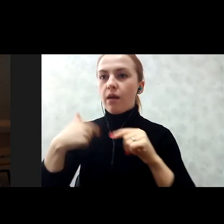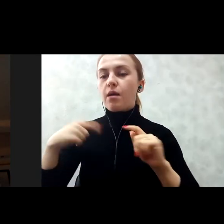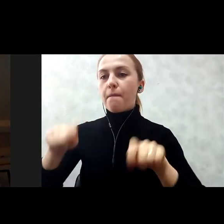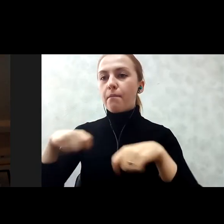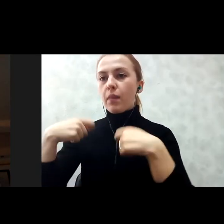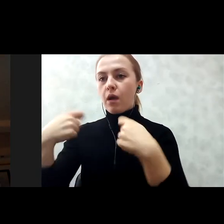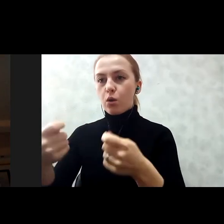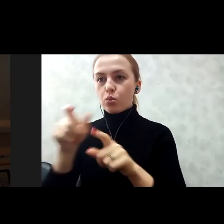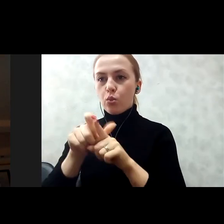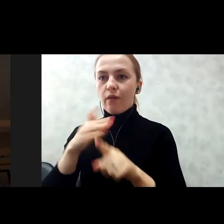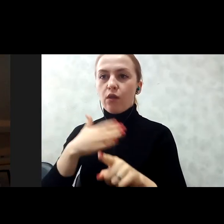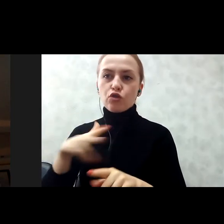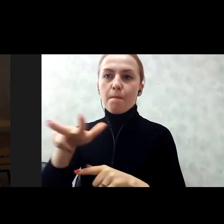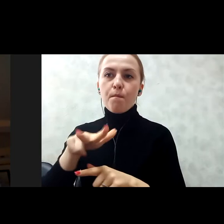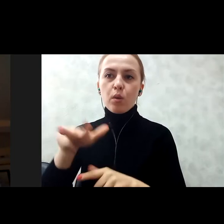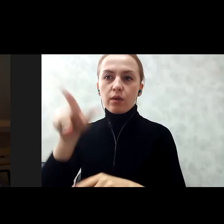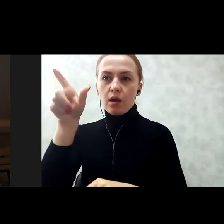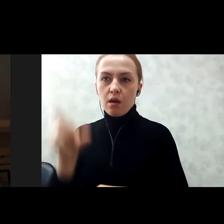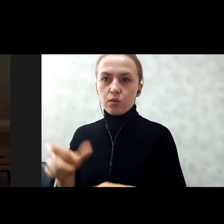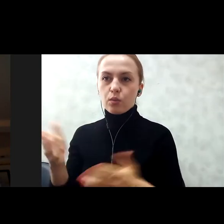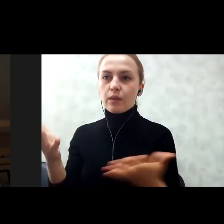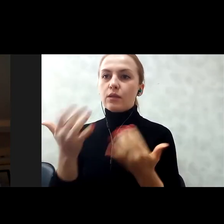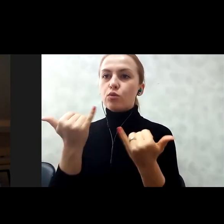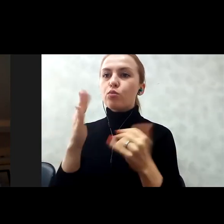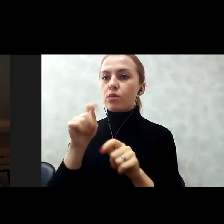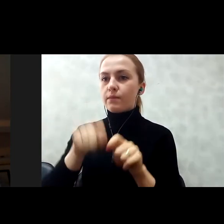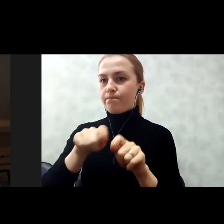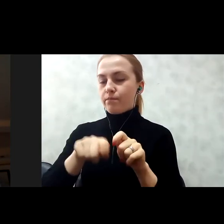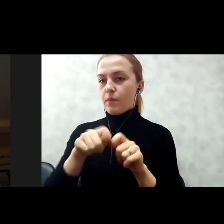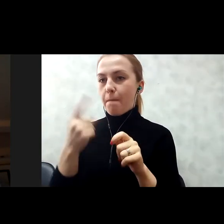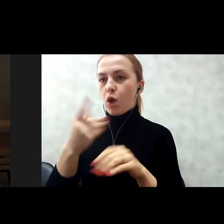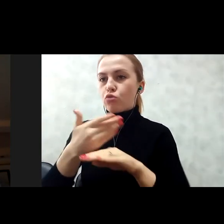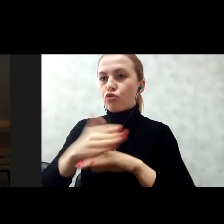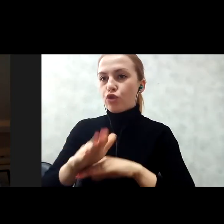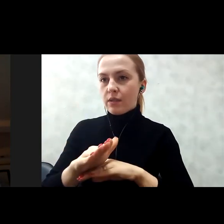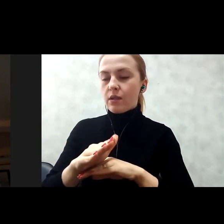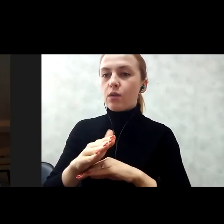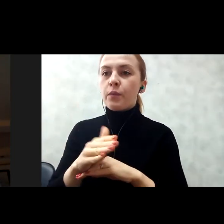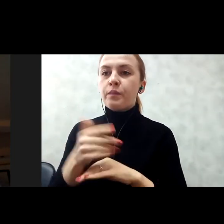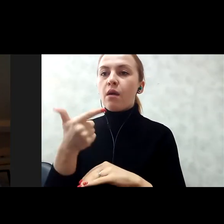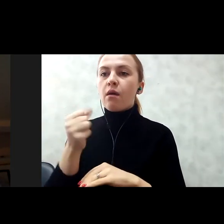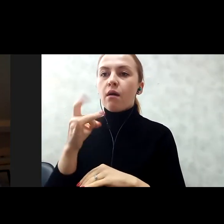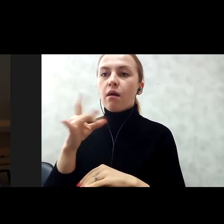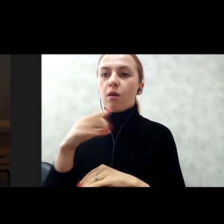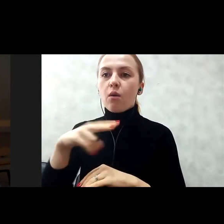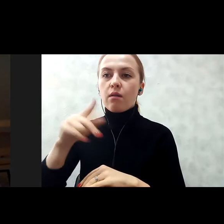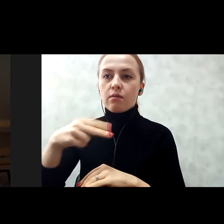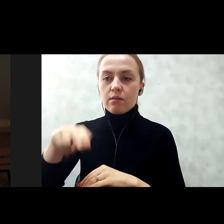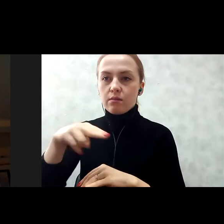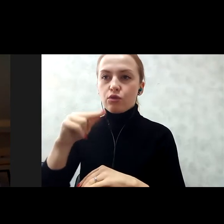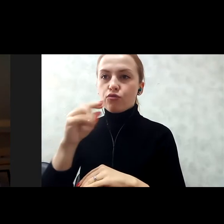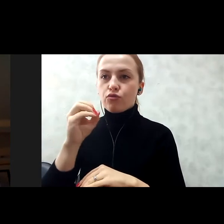And now I give the floor to our moderator, Harold Japson,